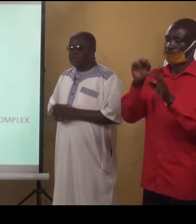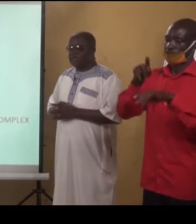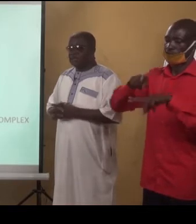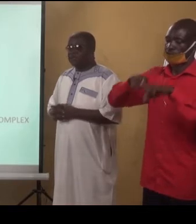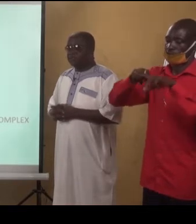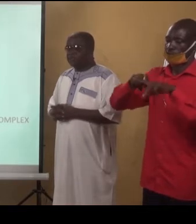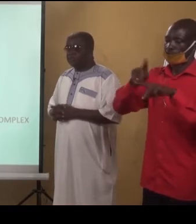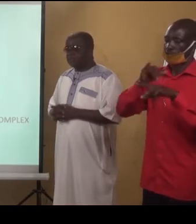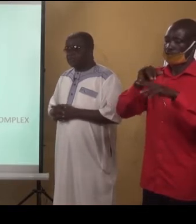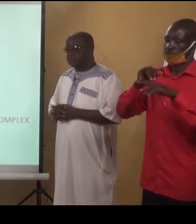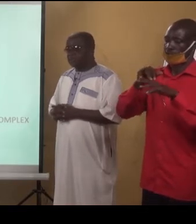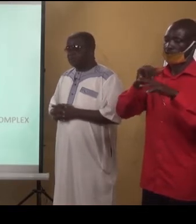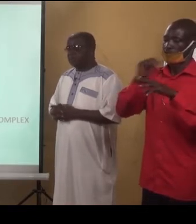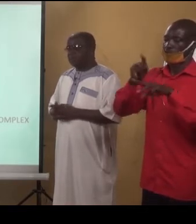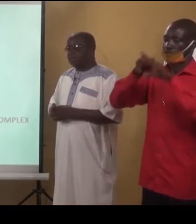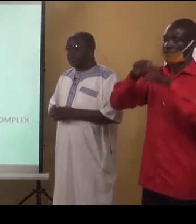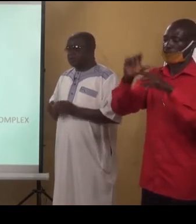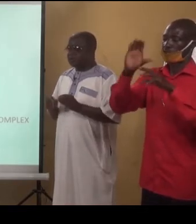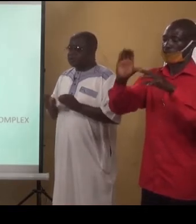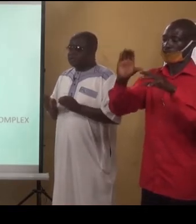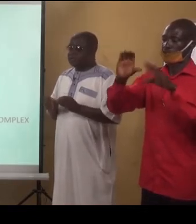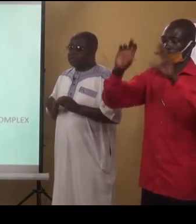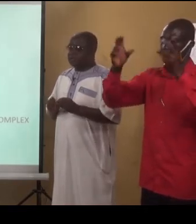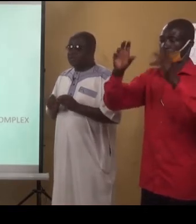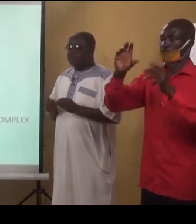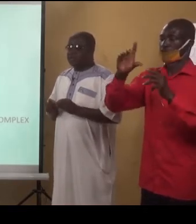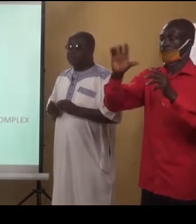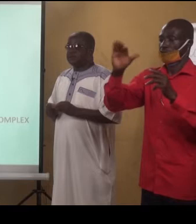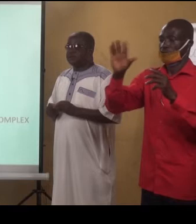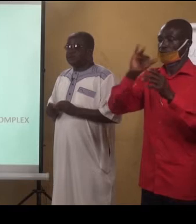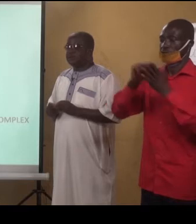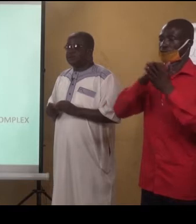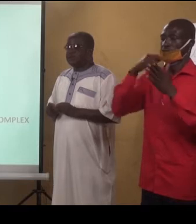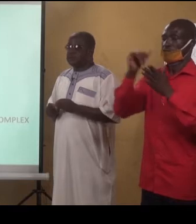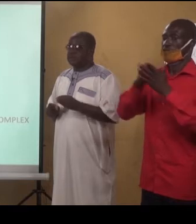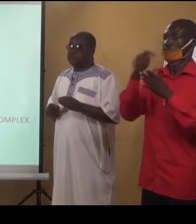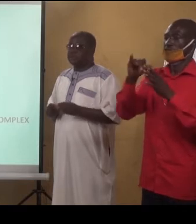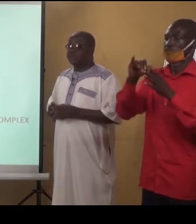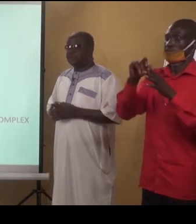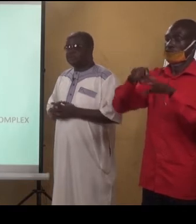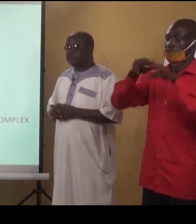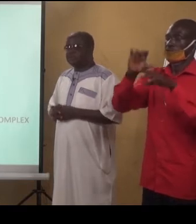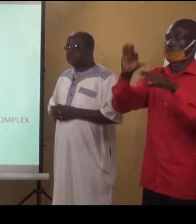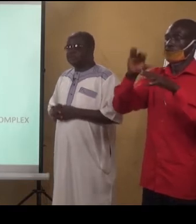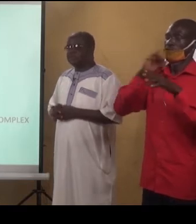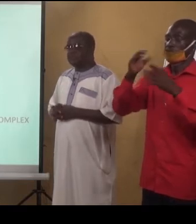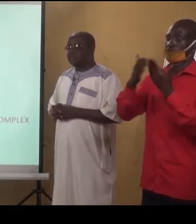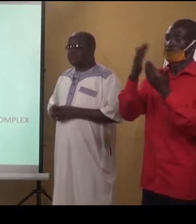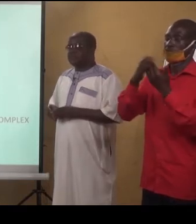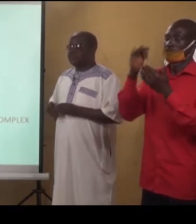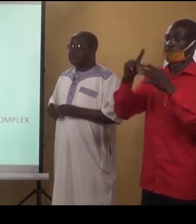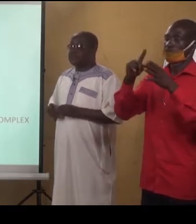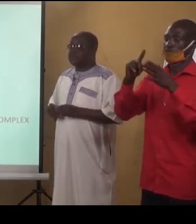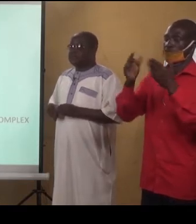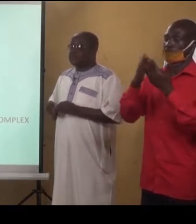and an independent clause. And we said the independent clause is our example of the simple sentence. And